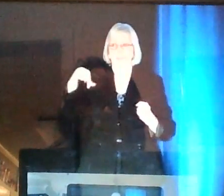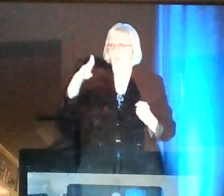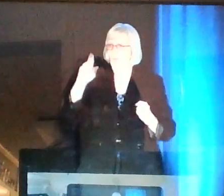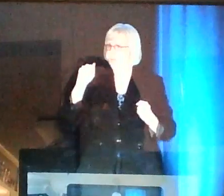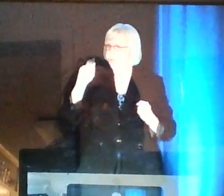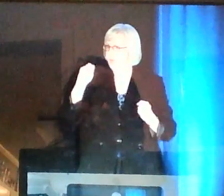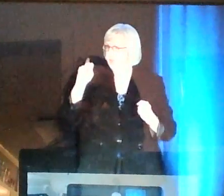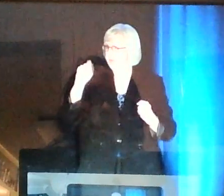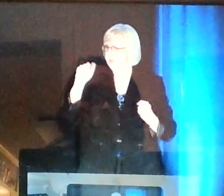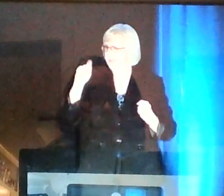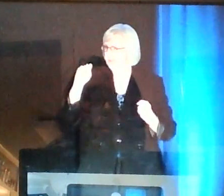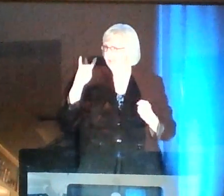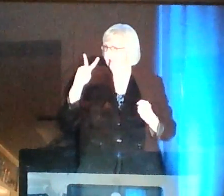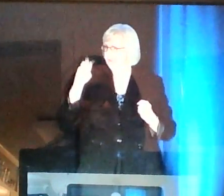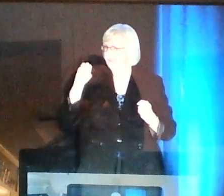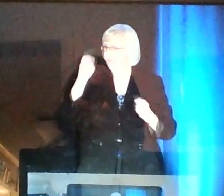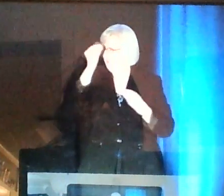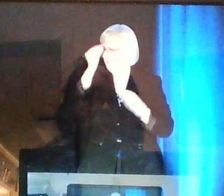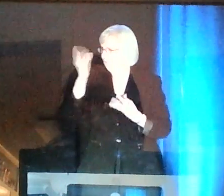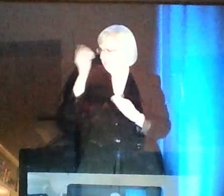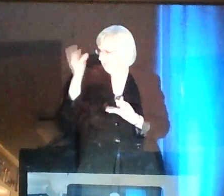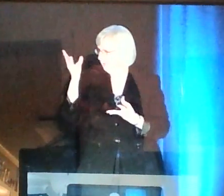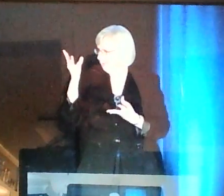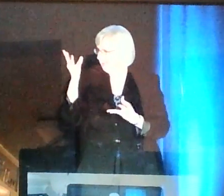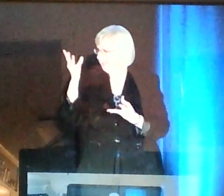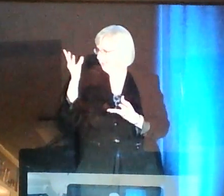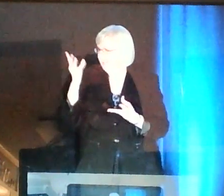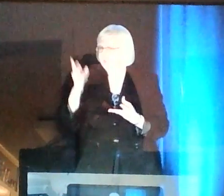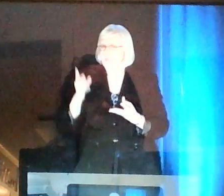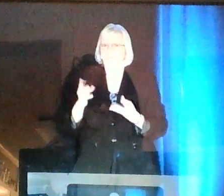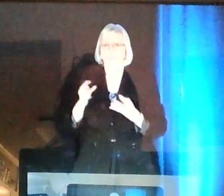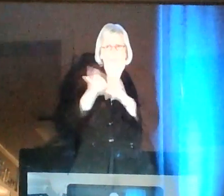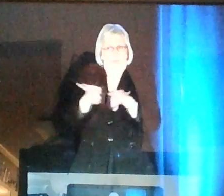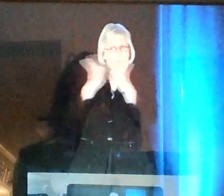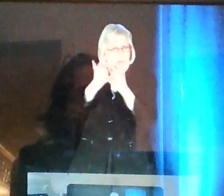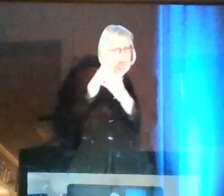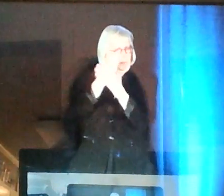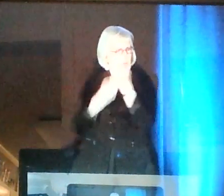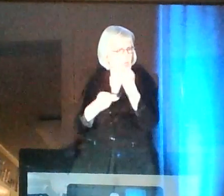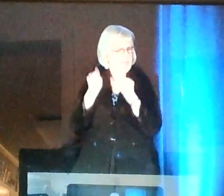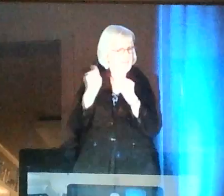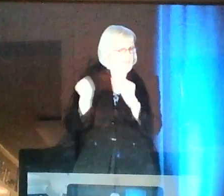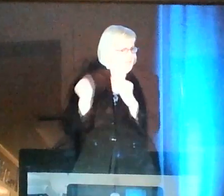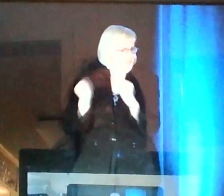Qualitative and quantitative information, they're both important.